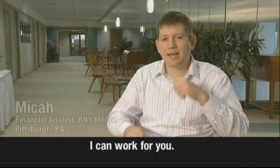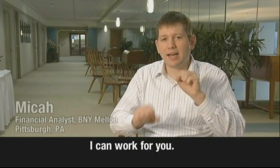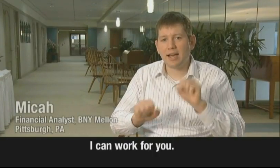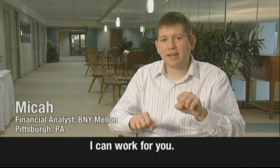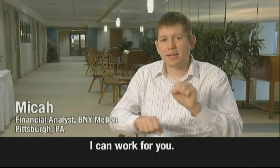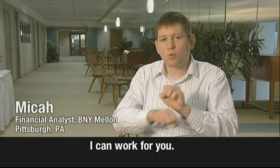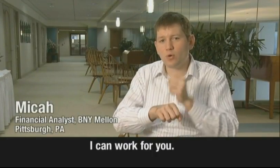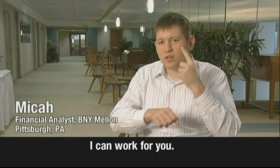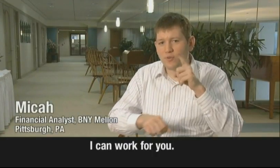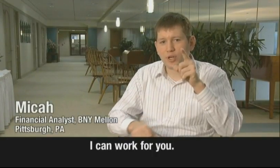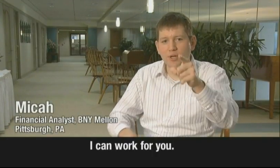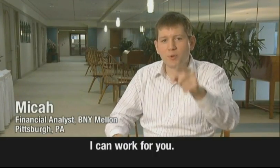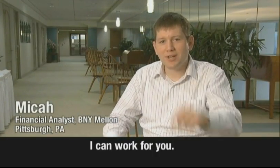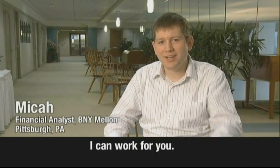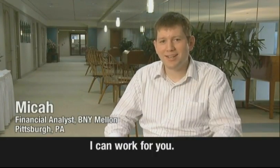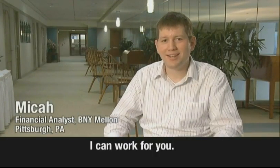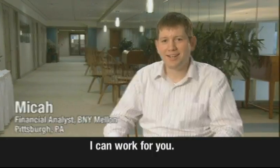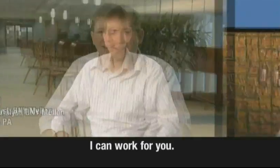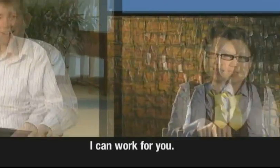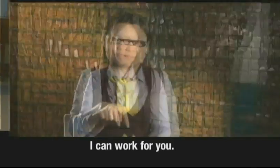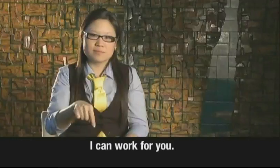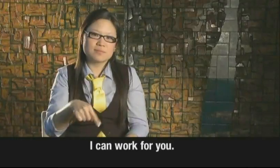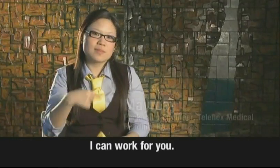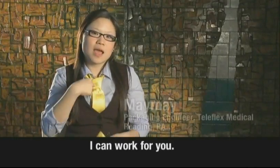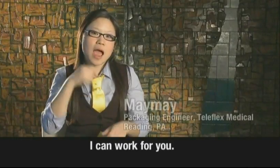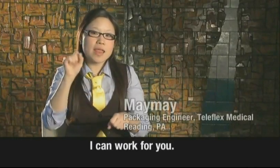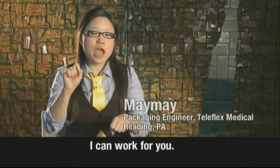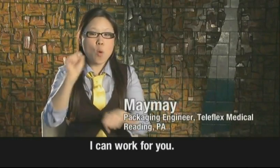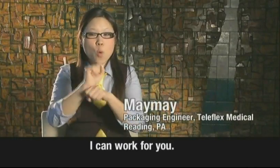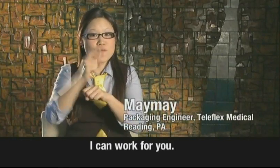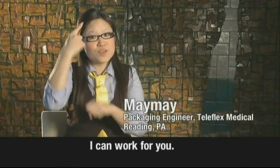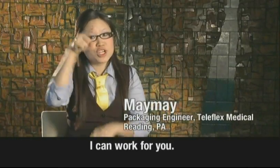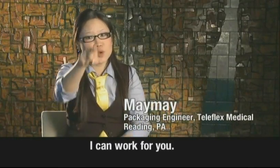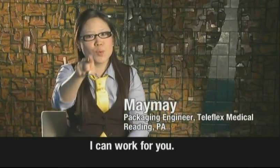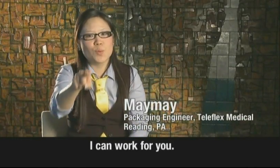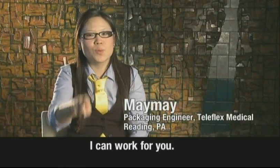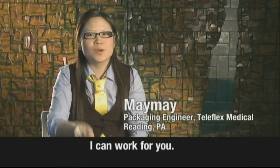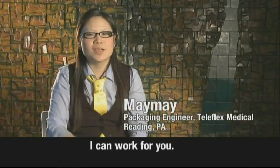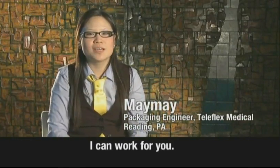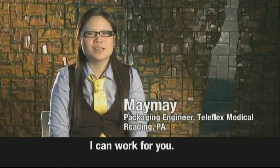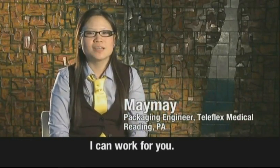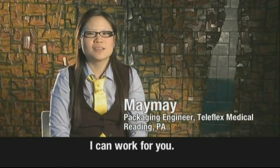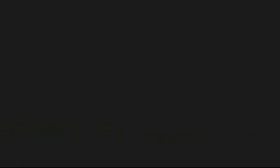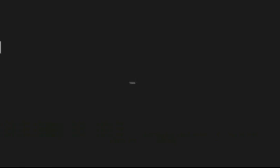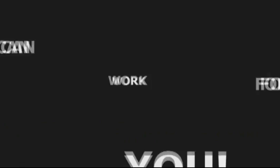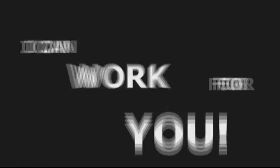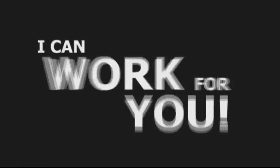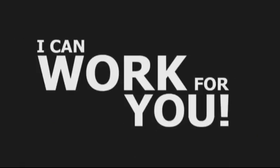I can work for you. I can work for you.